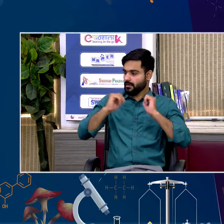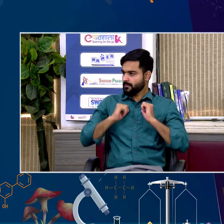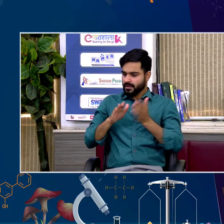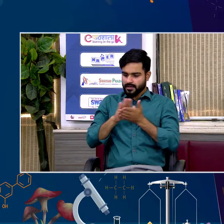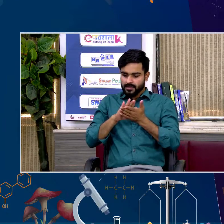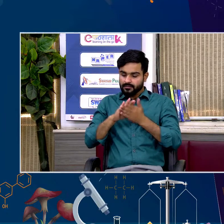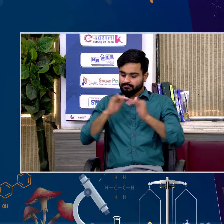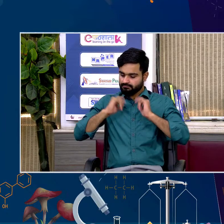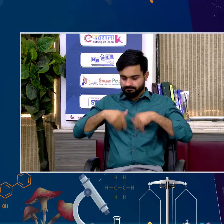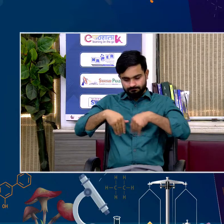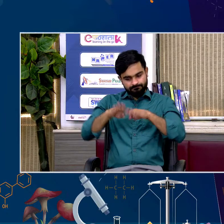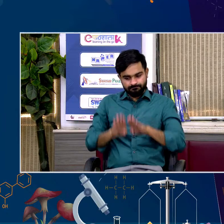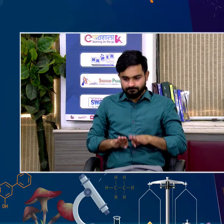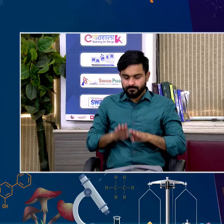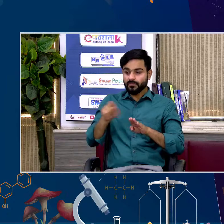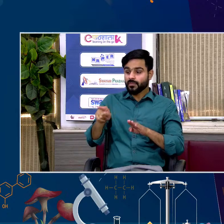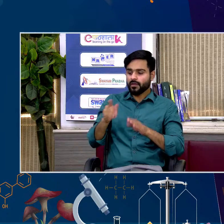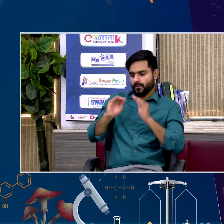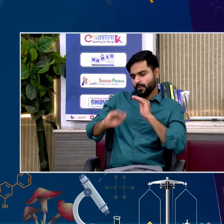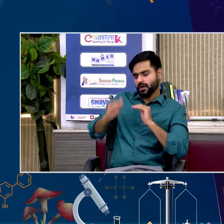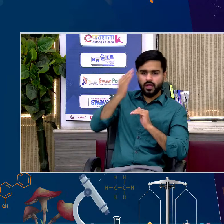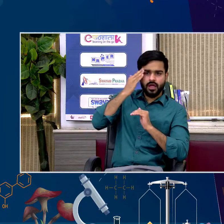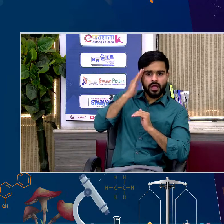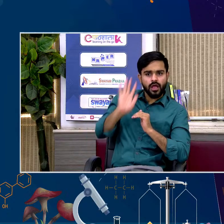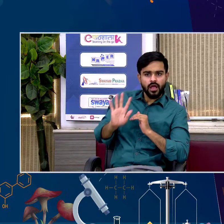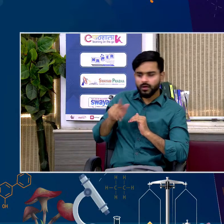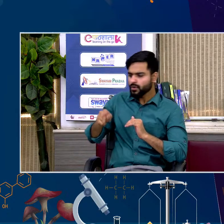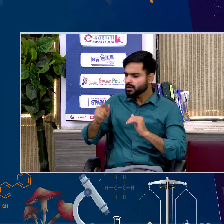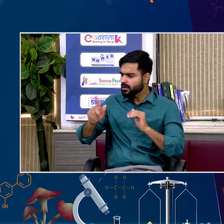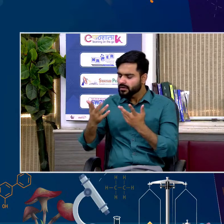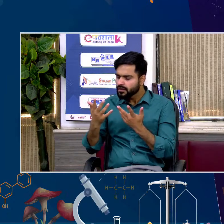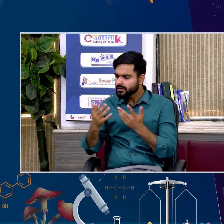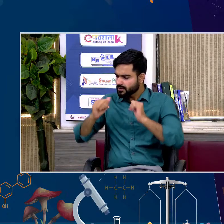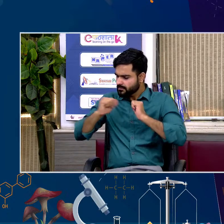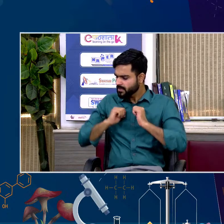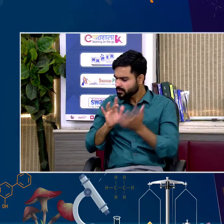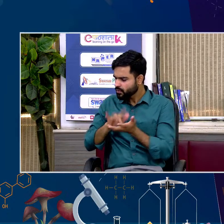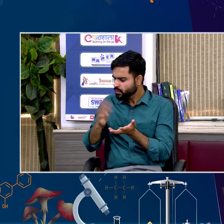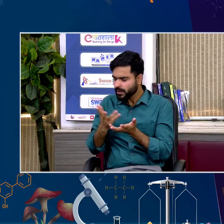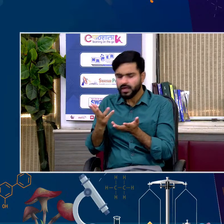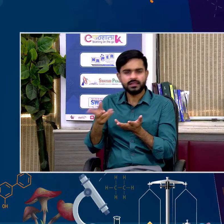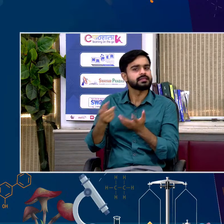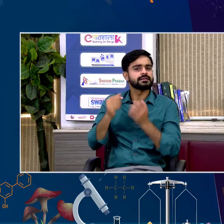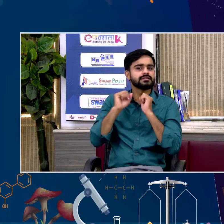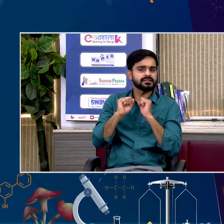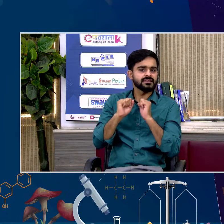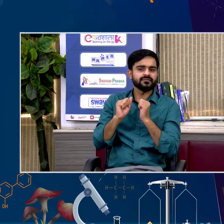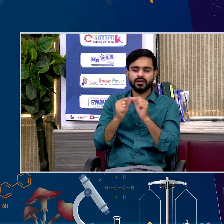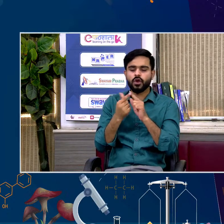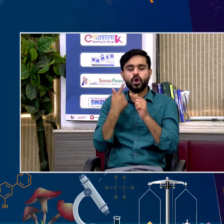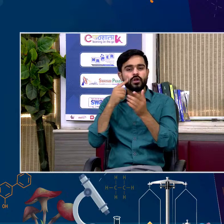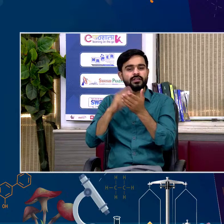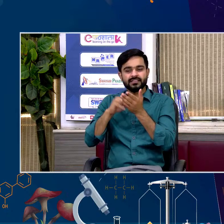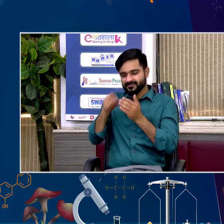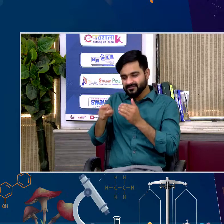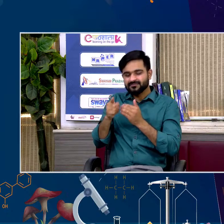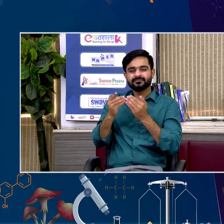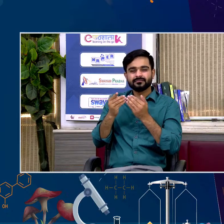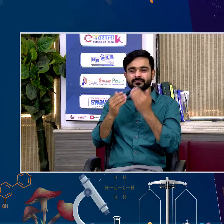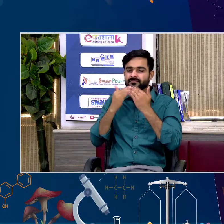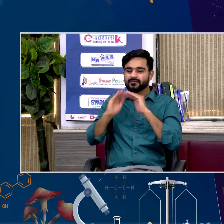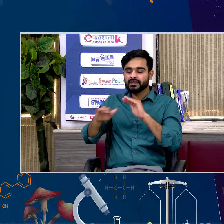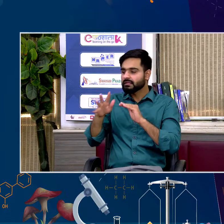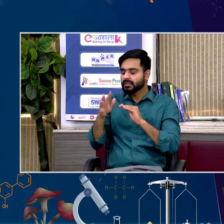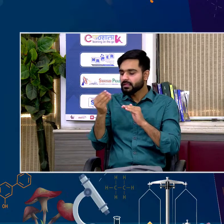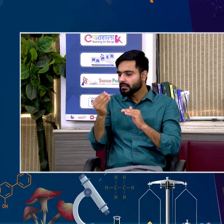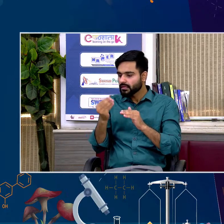mat, then you would want the child to know where he is going to be sitting. Now, that may be difficult for an autistic child. So maybe you can put a cross